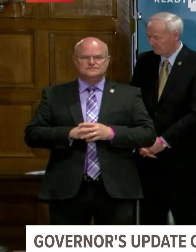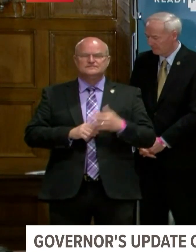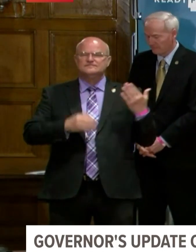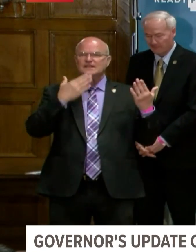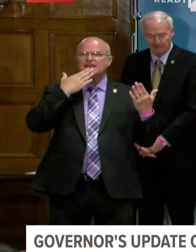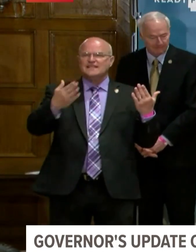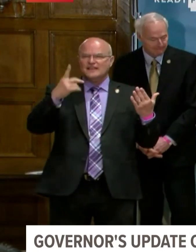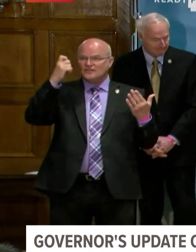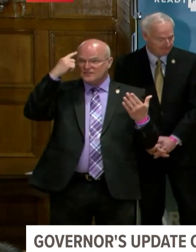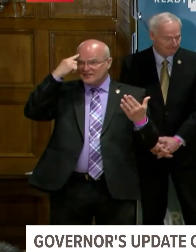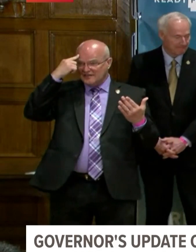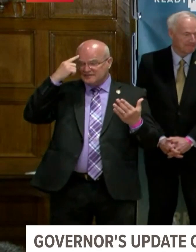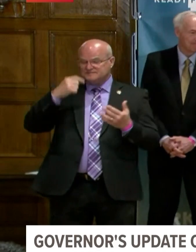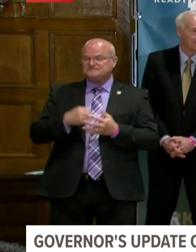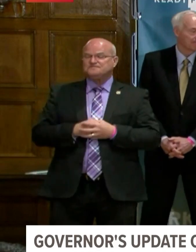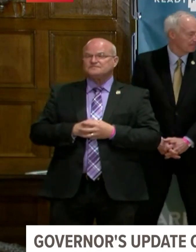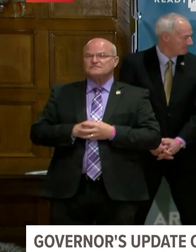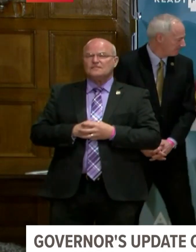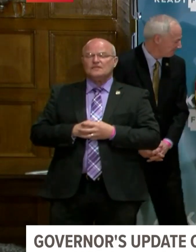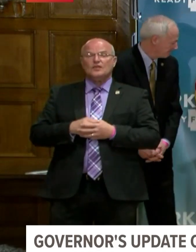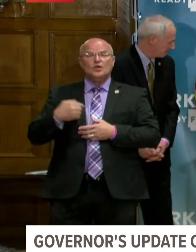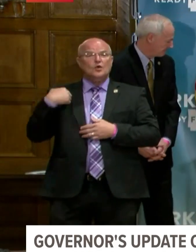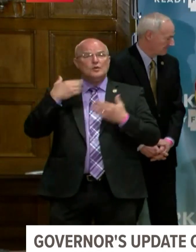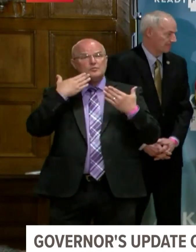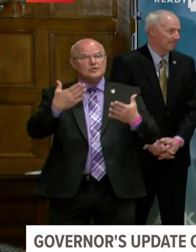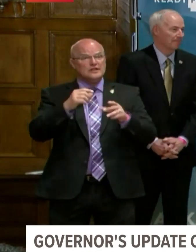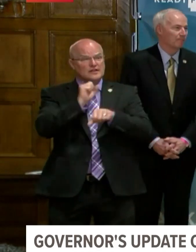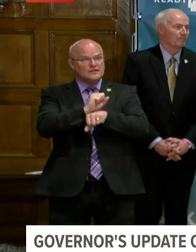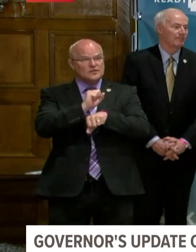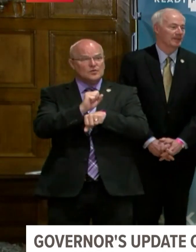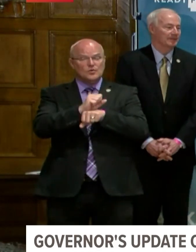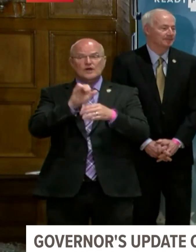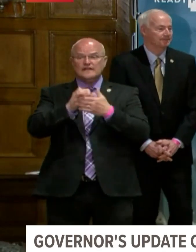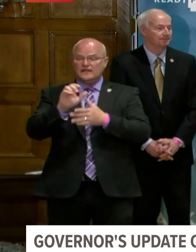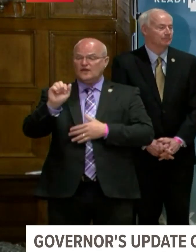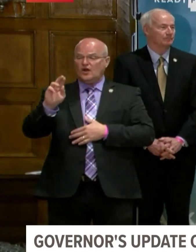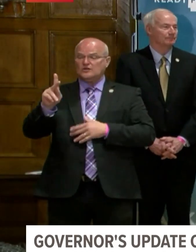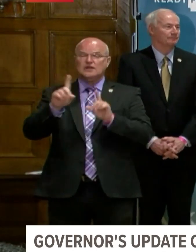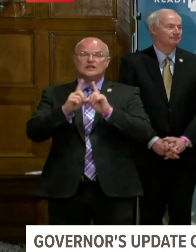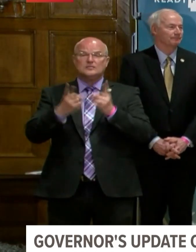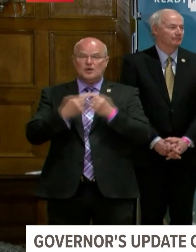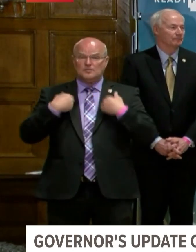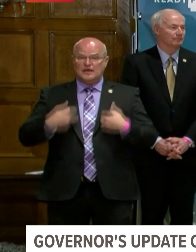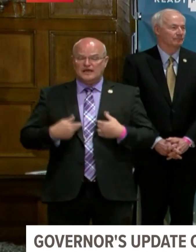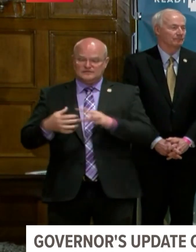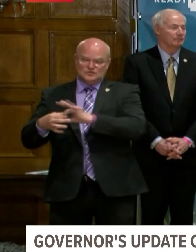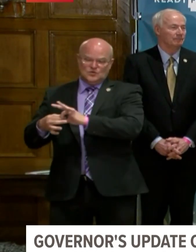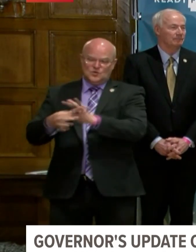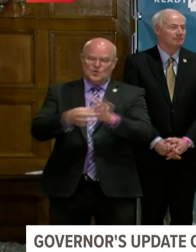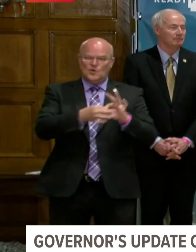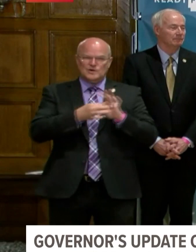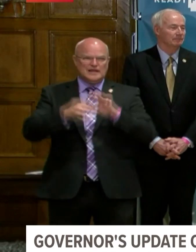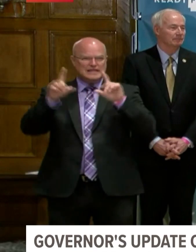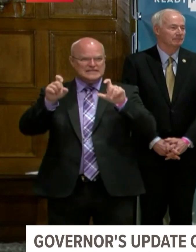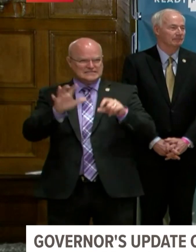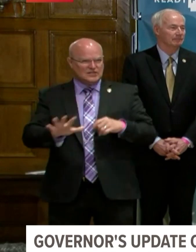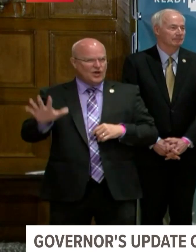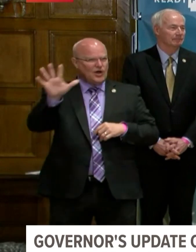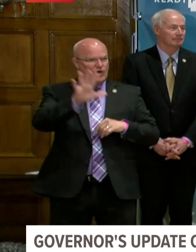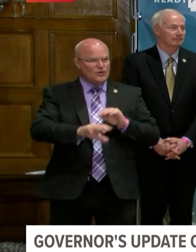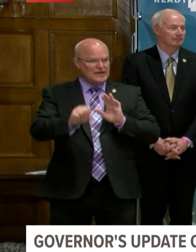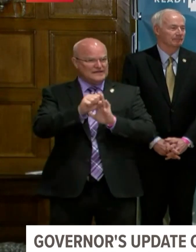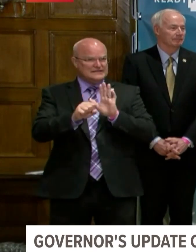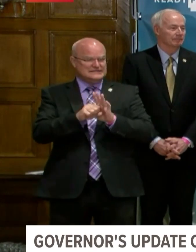Thank you very much, Governor Hutchinson. We appreciate the work that the Arkansas Department of Health has done in coordinating testing across the